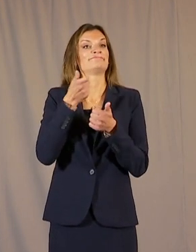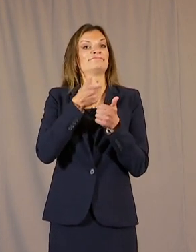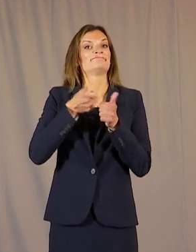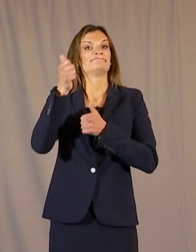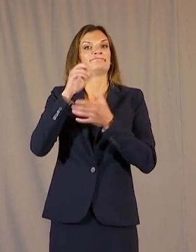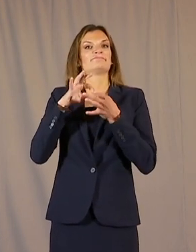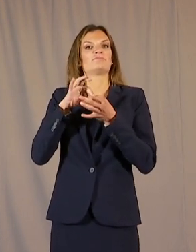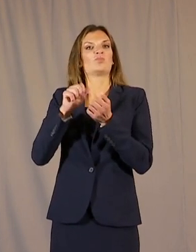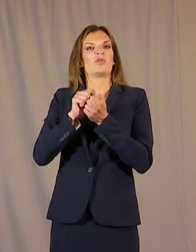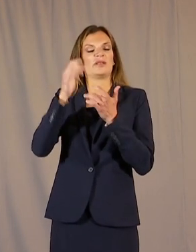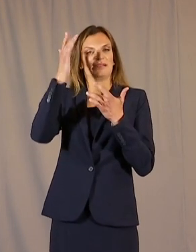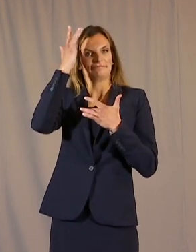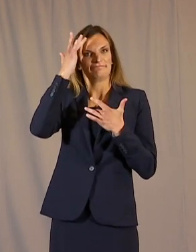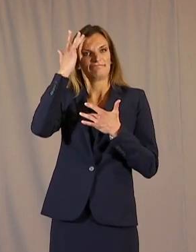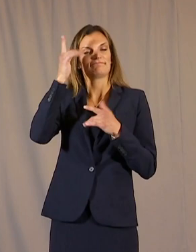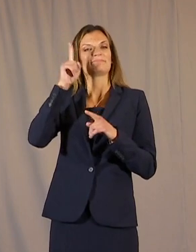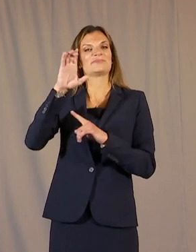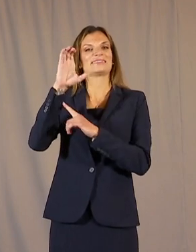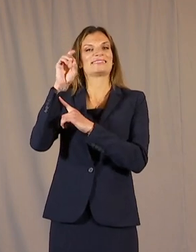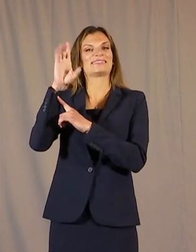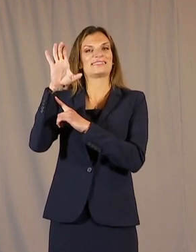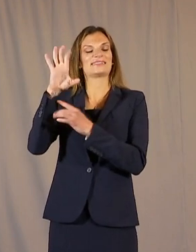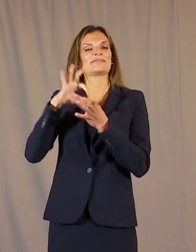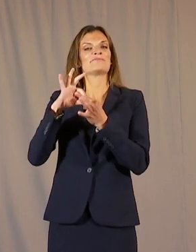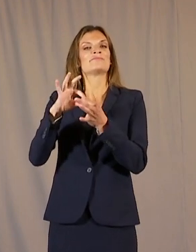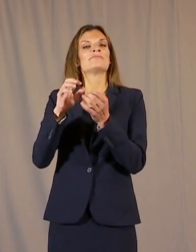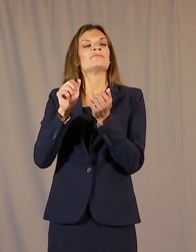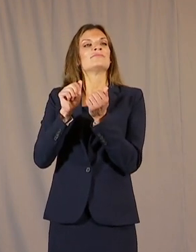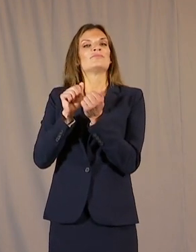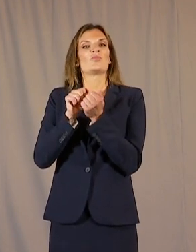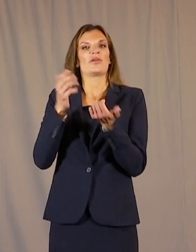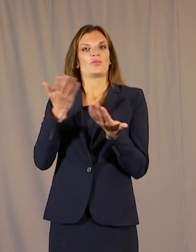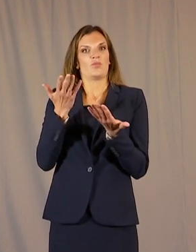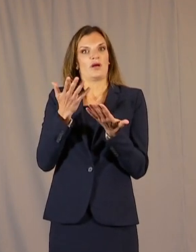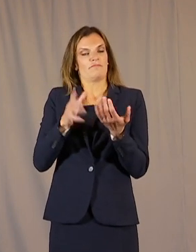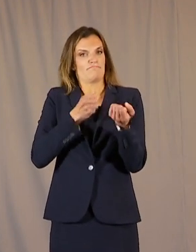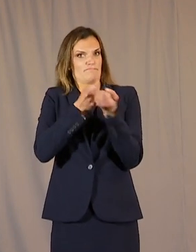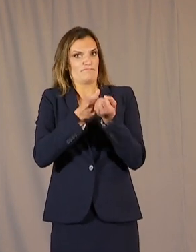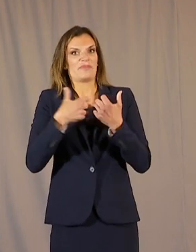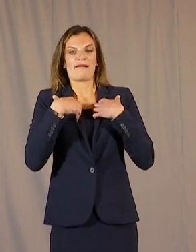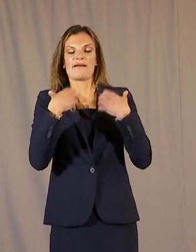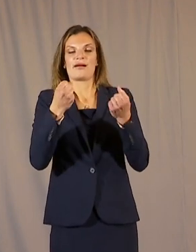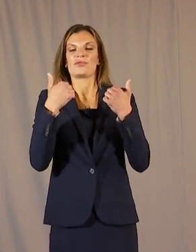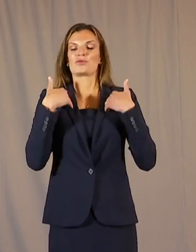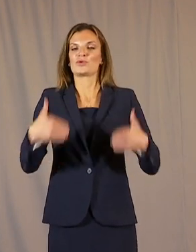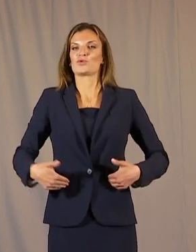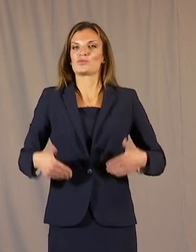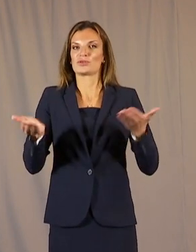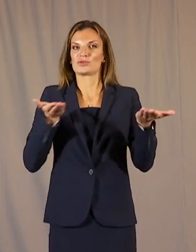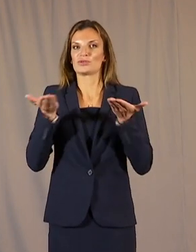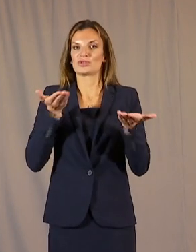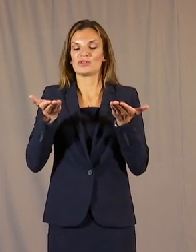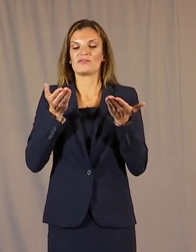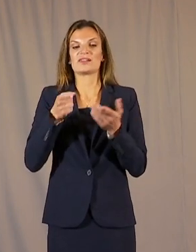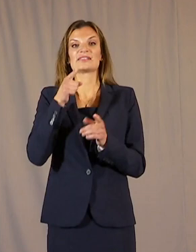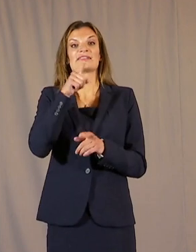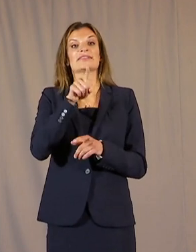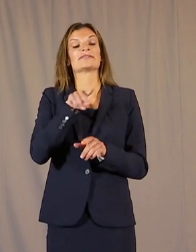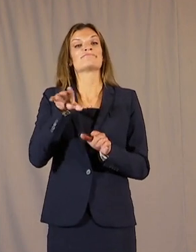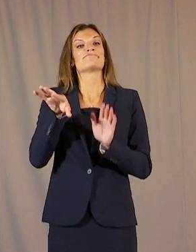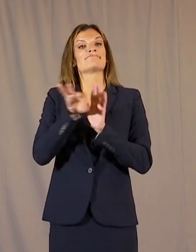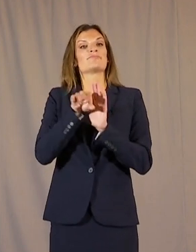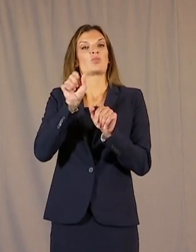CDC Foundation supporting Michigan Department of Health and Human Services. He was assigned to MDHHS as part of